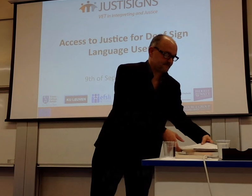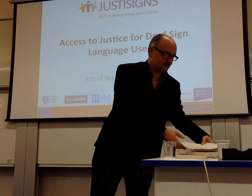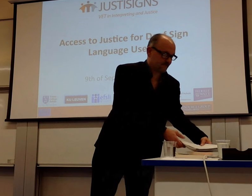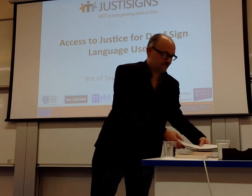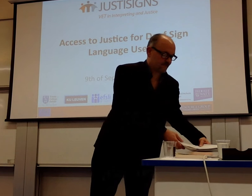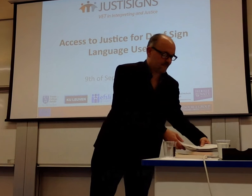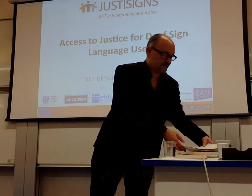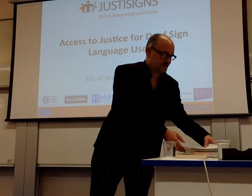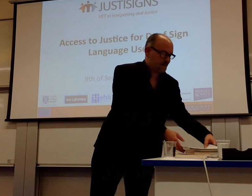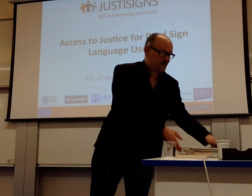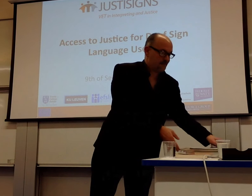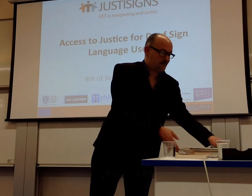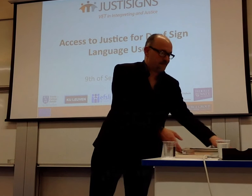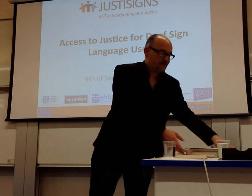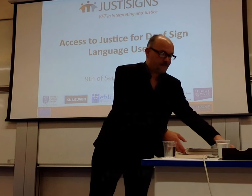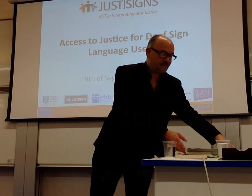seem to linger across the decades.